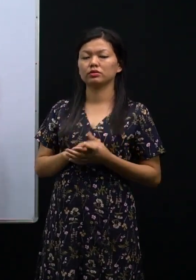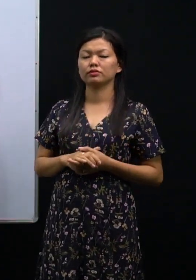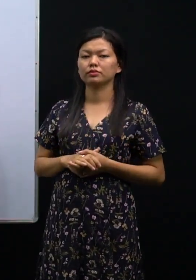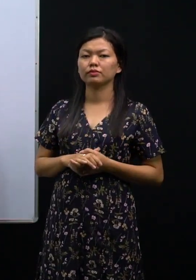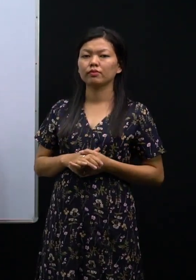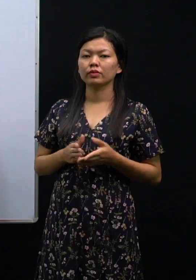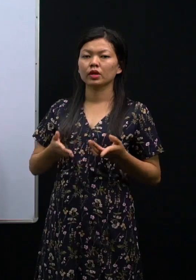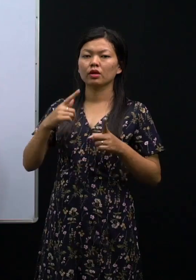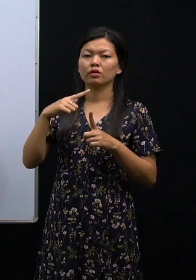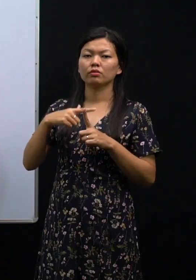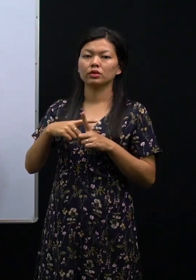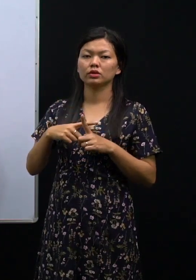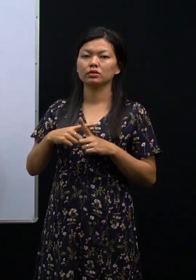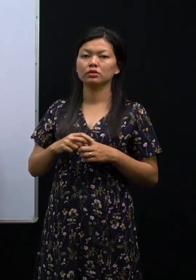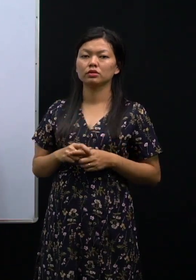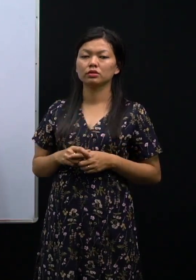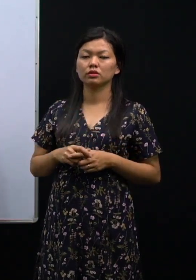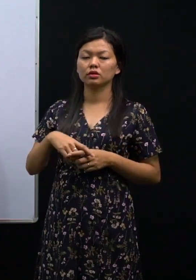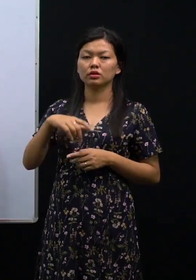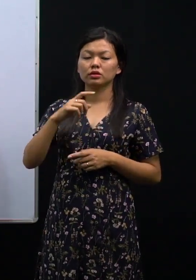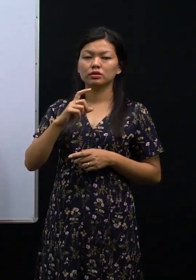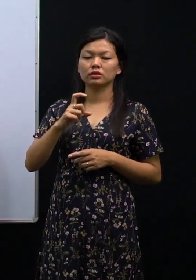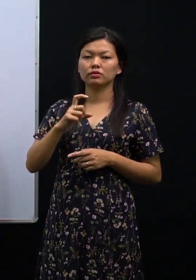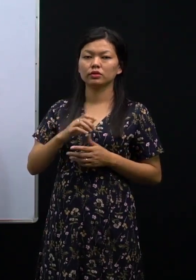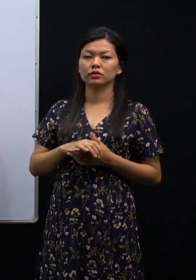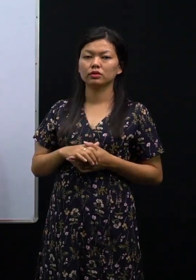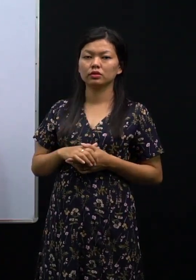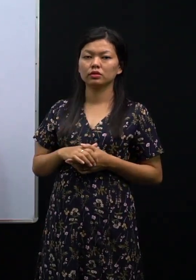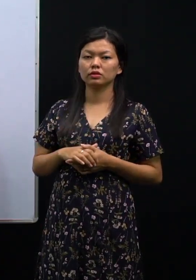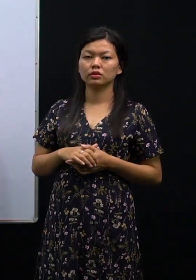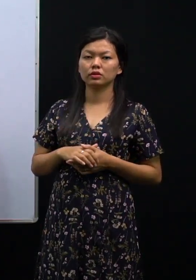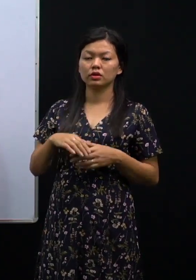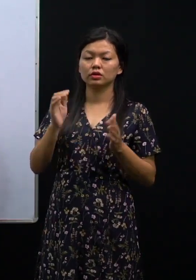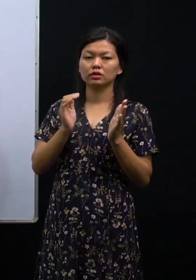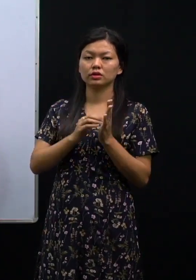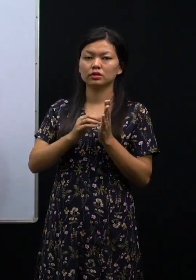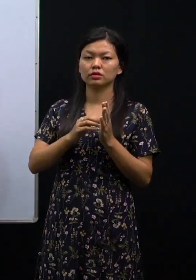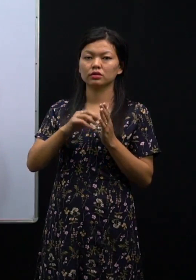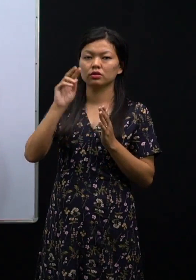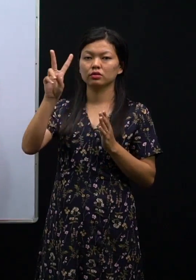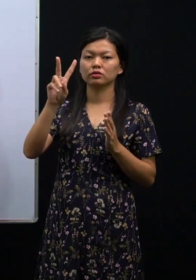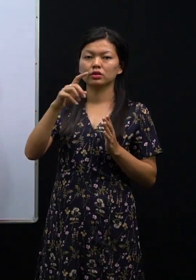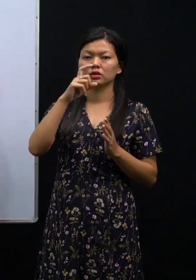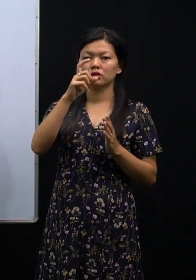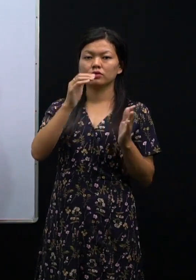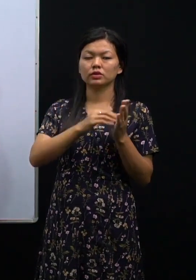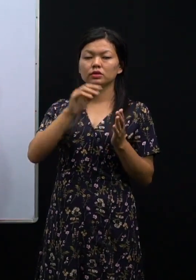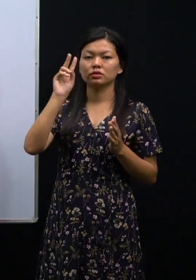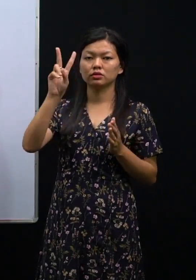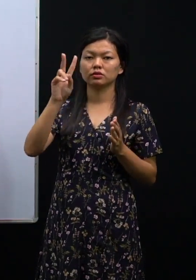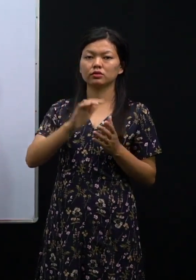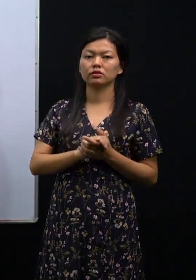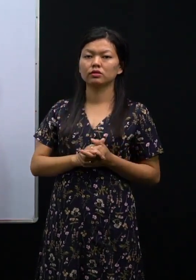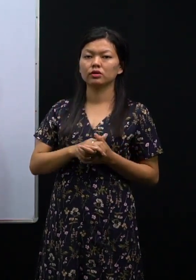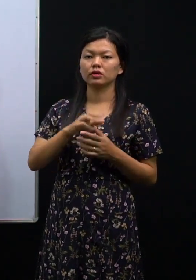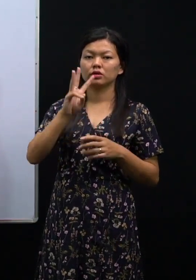Then plus 7z whole square. So